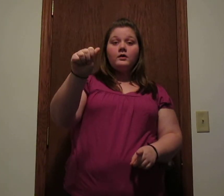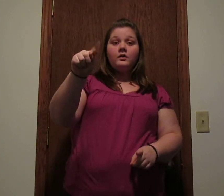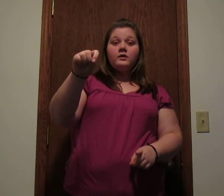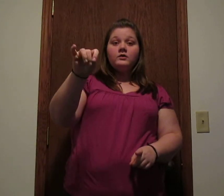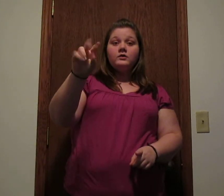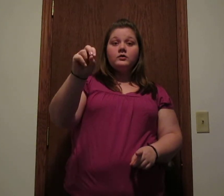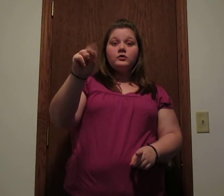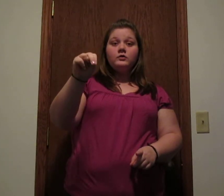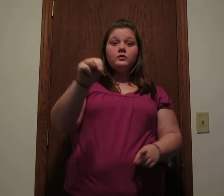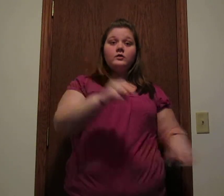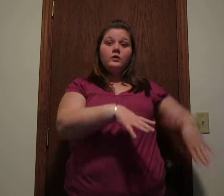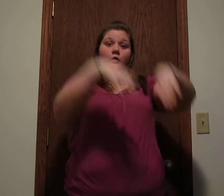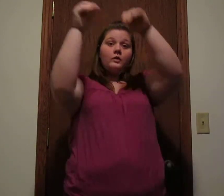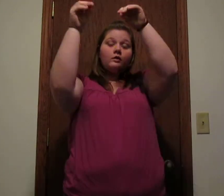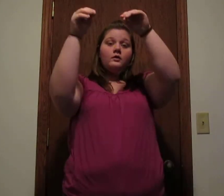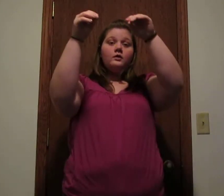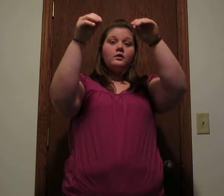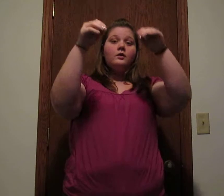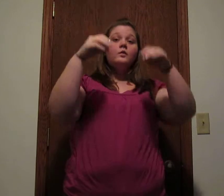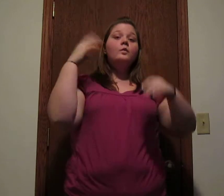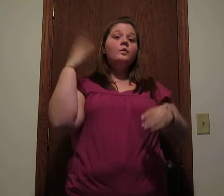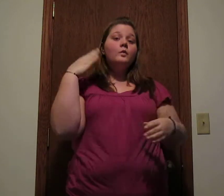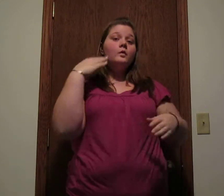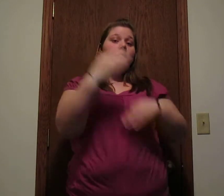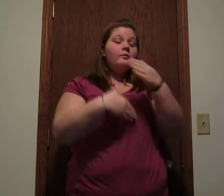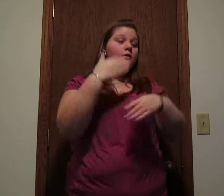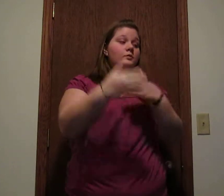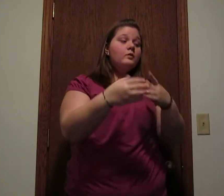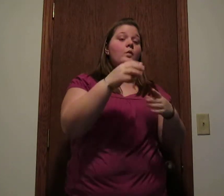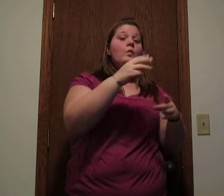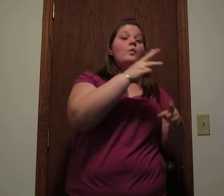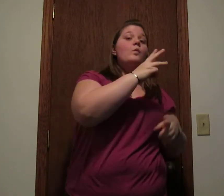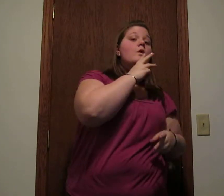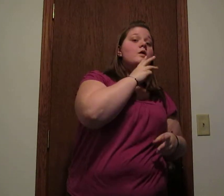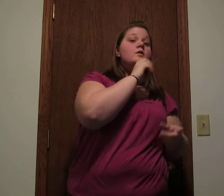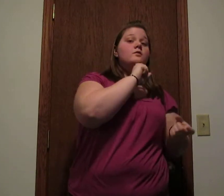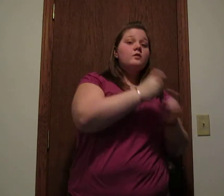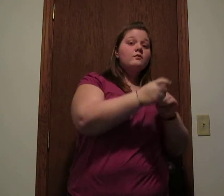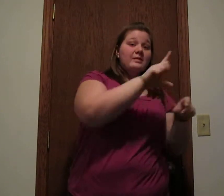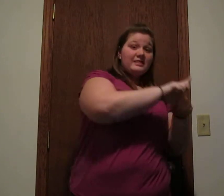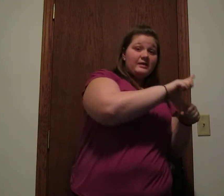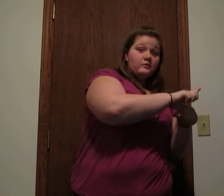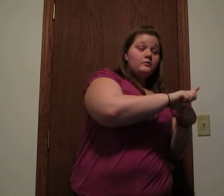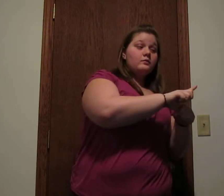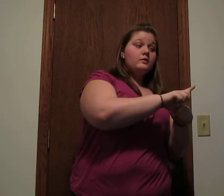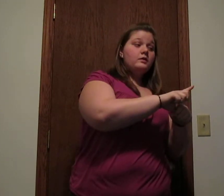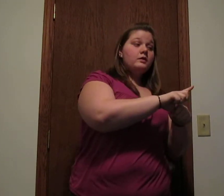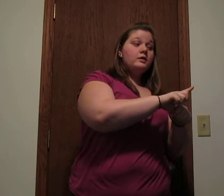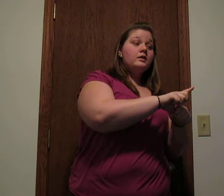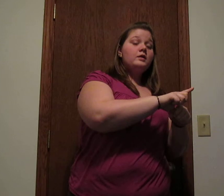Cooling process by which water is changed from the liquid form, which is water, to the gas form, which happens to be water vapor.